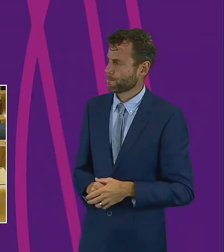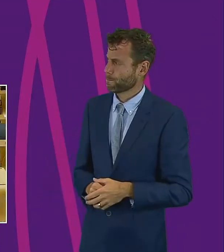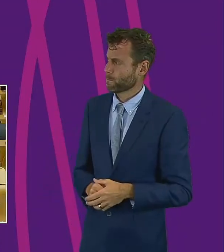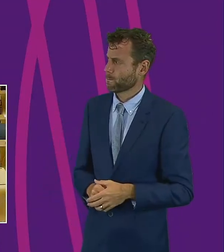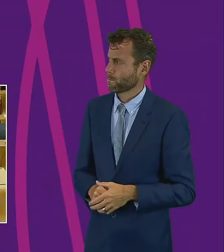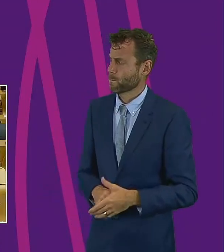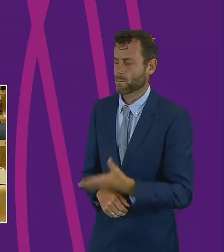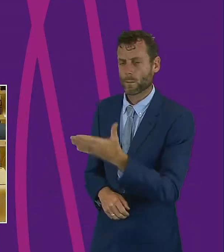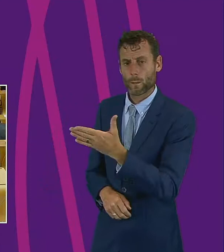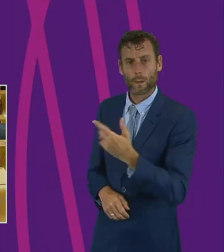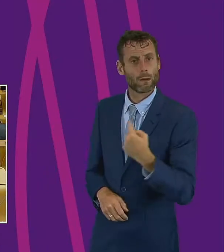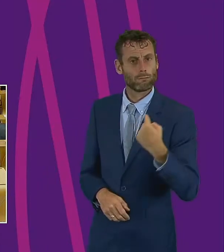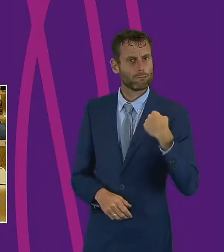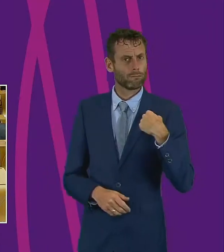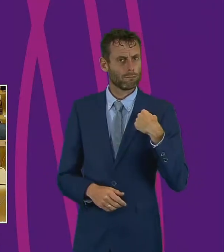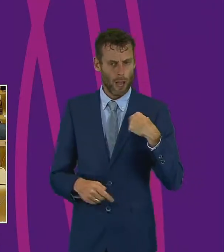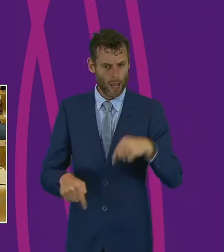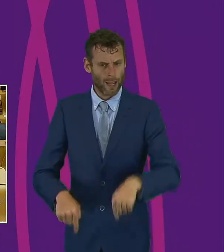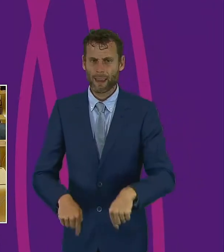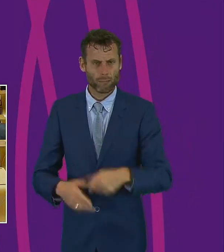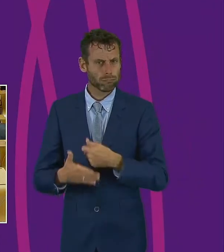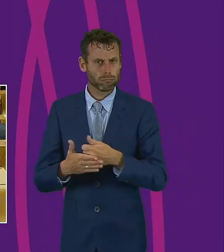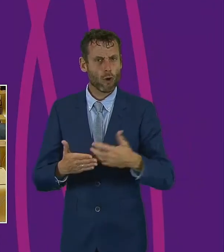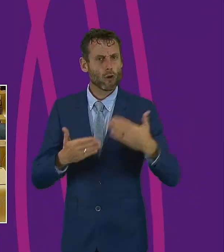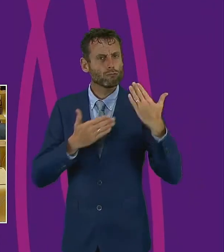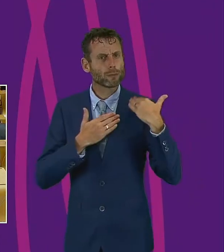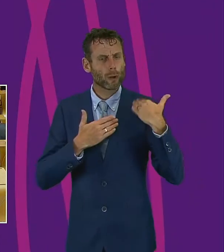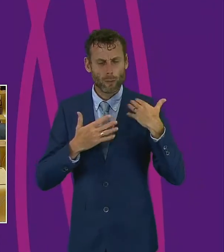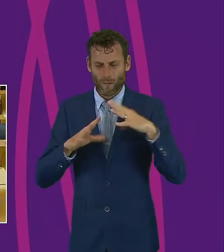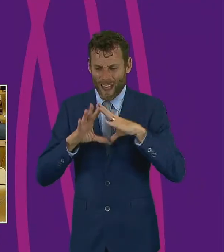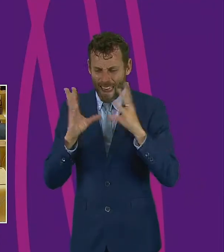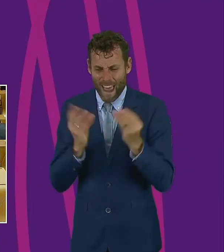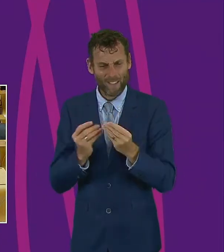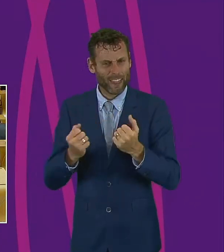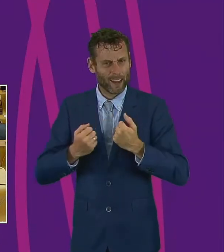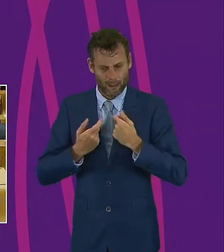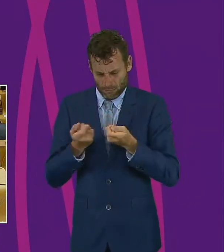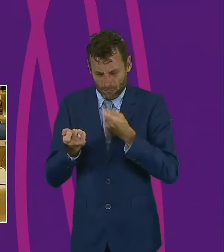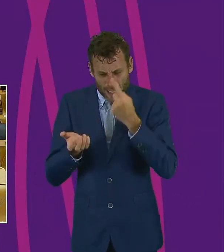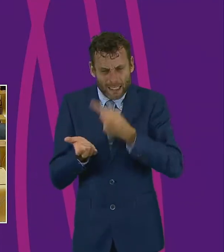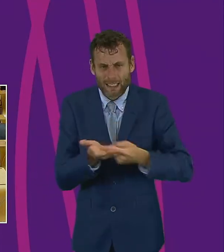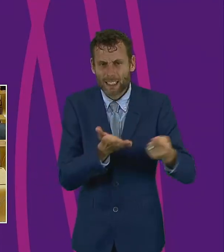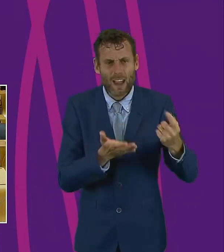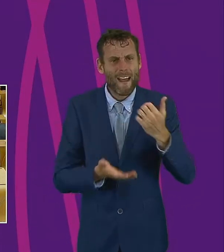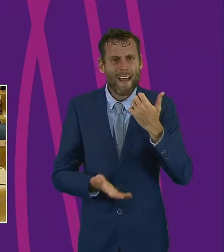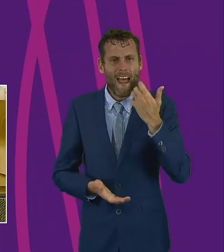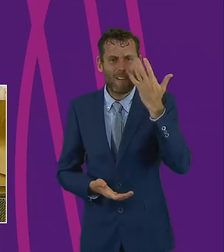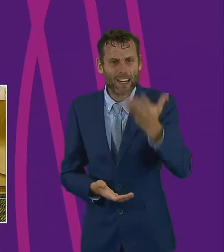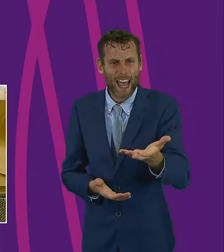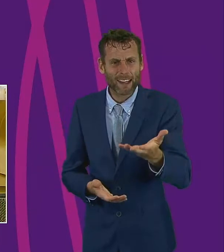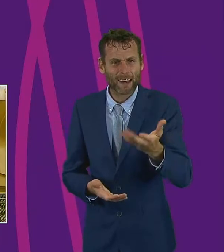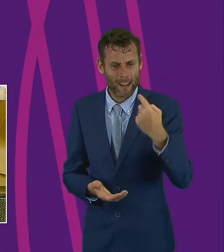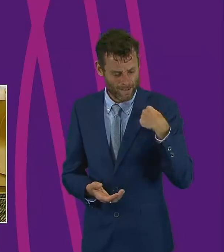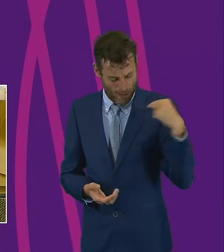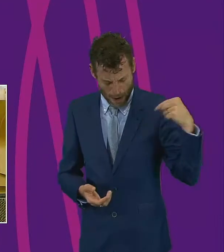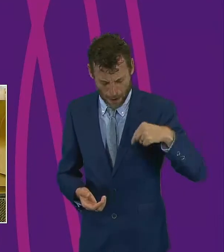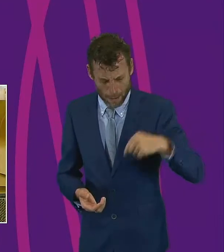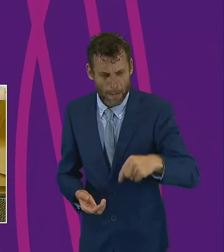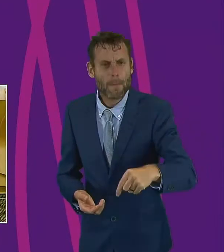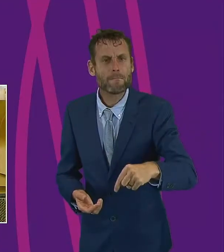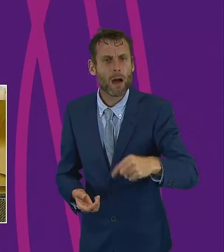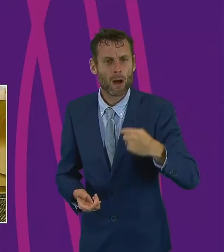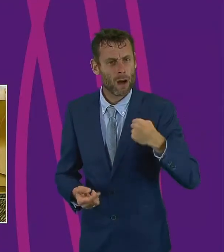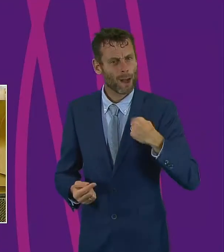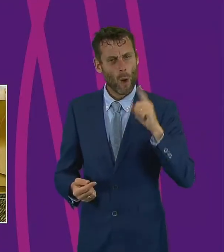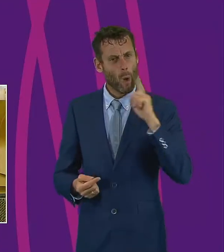Leonard, I'd stand up and take responsibility for every aspect of this government's handling every single day of the week. And I have before, and I will